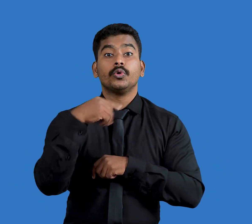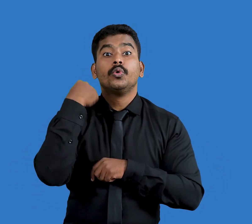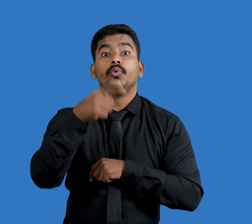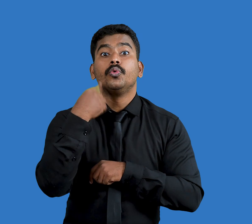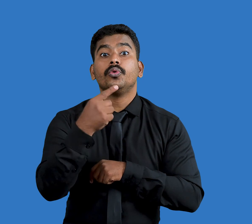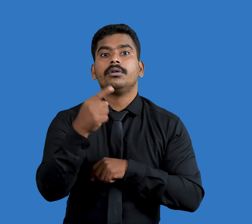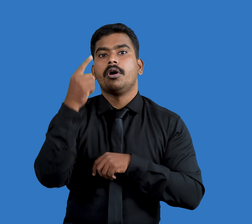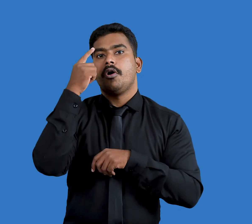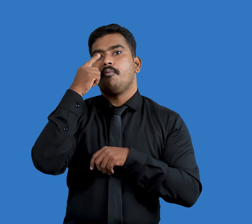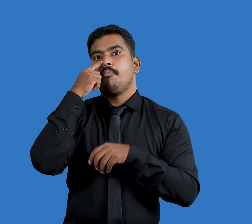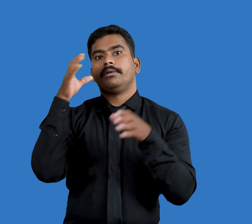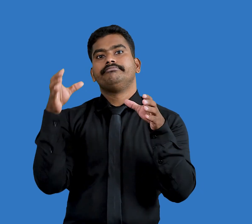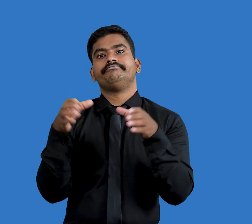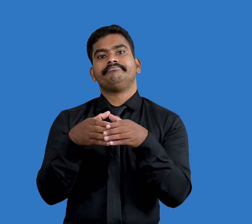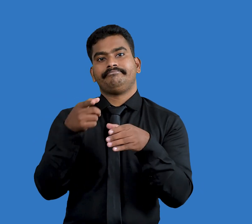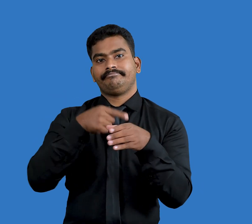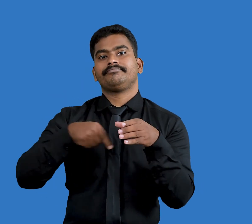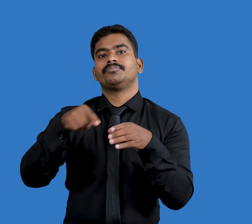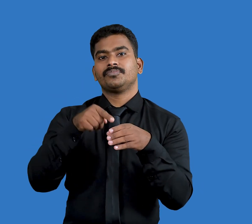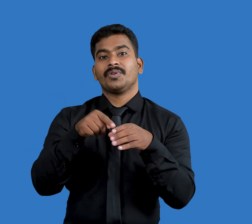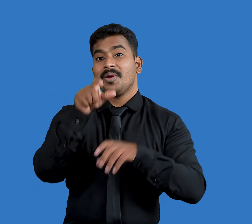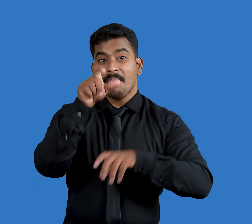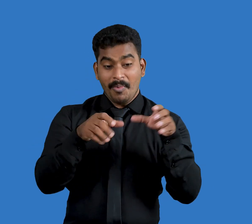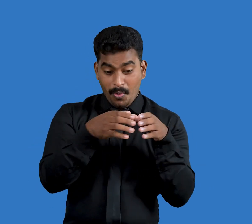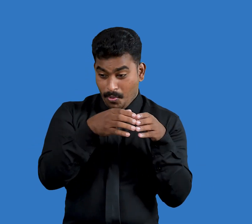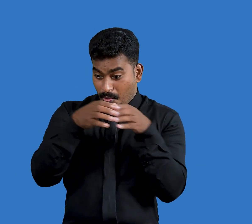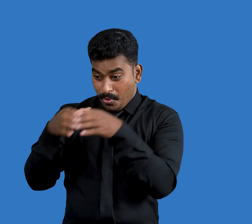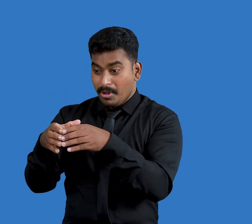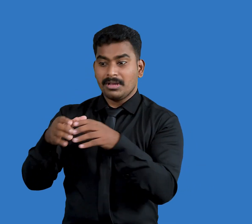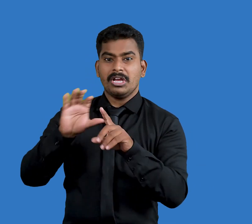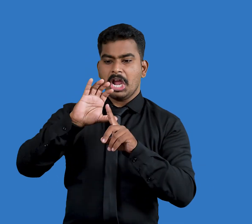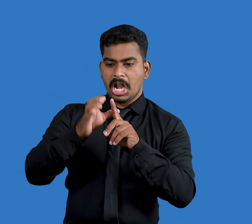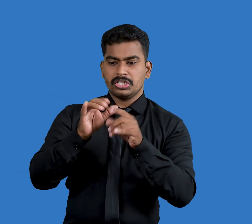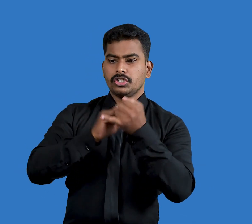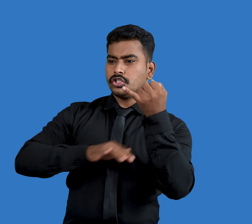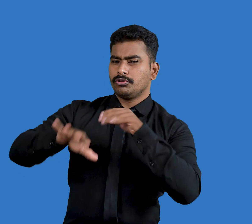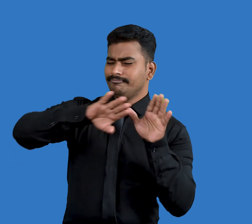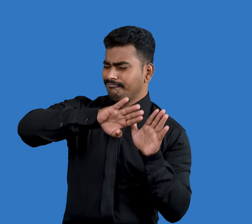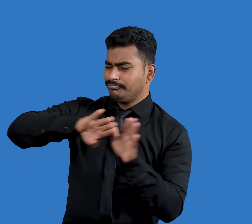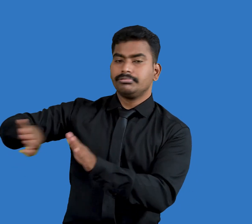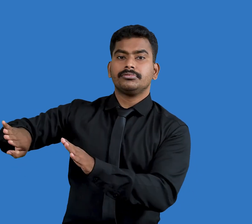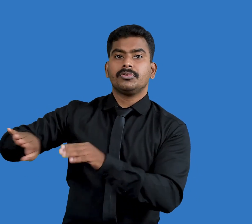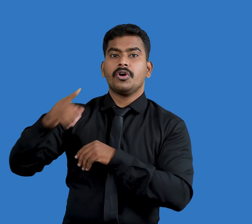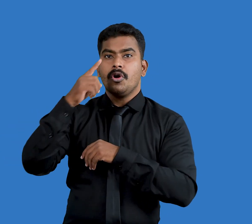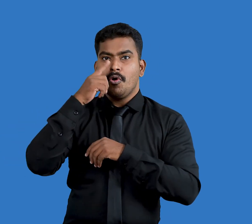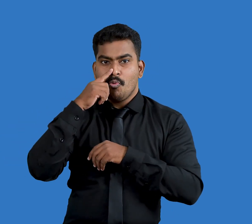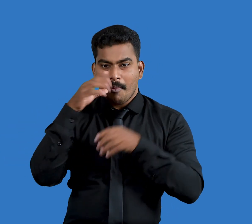women, children, the LGBTQI community, people with mental health conditions,